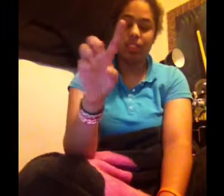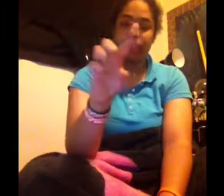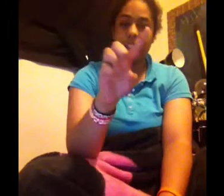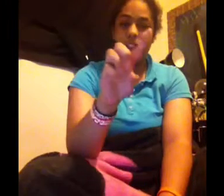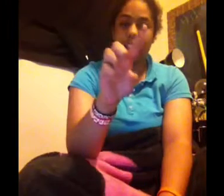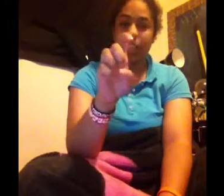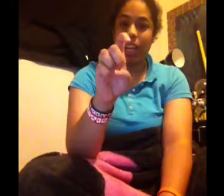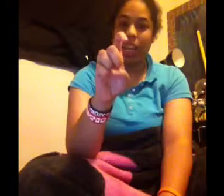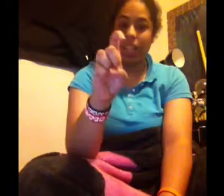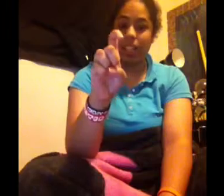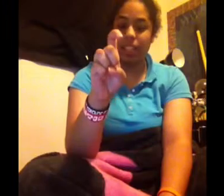U, S,